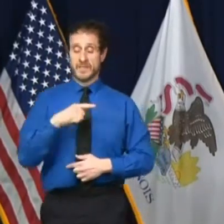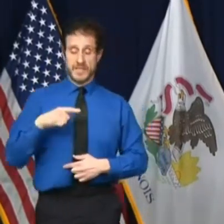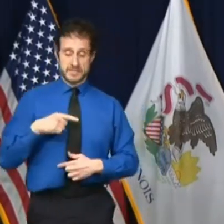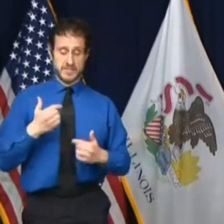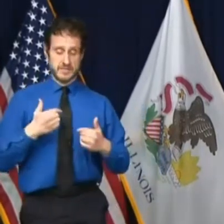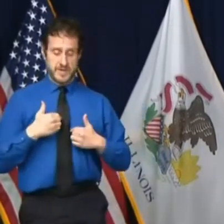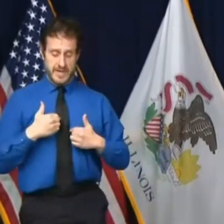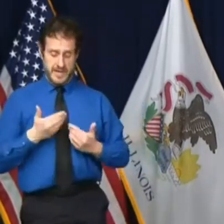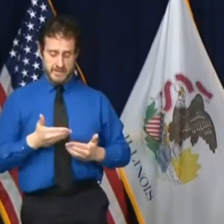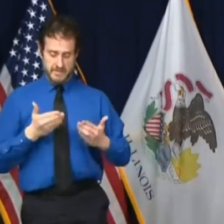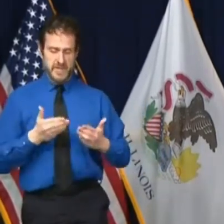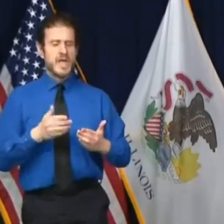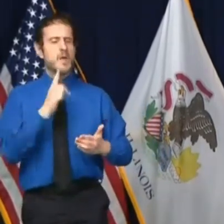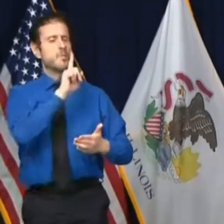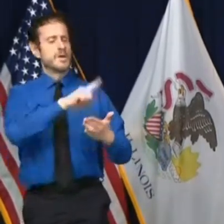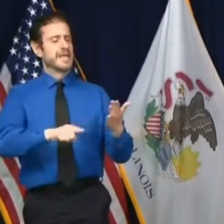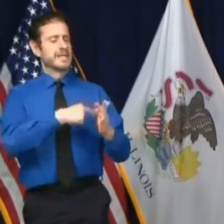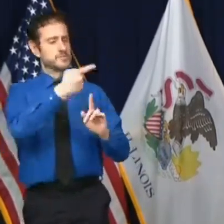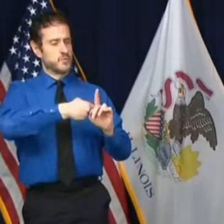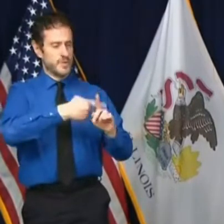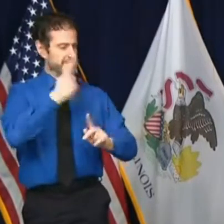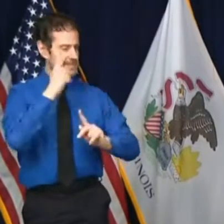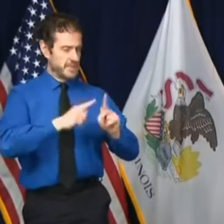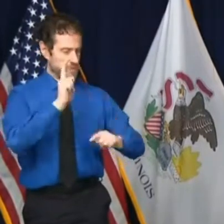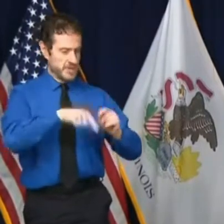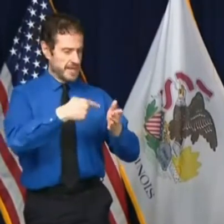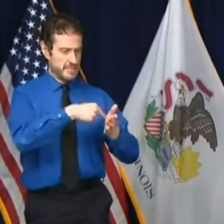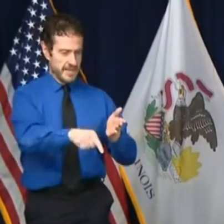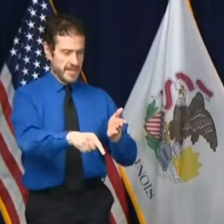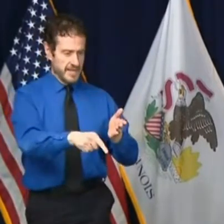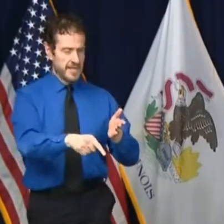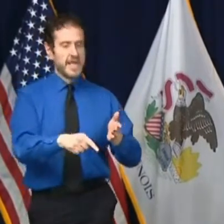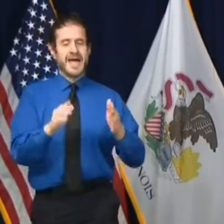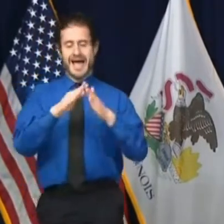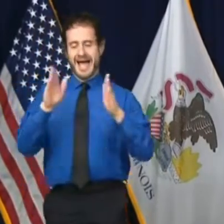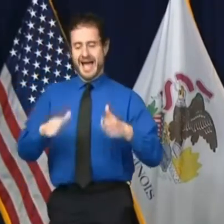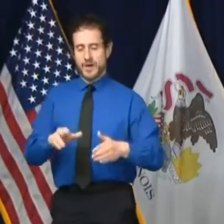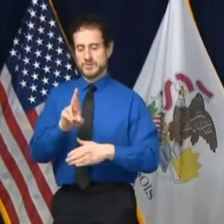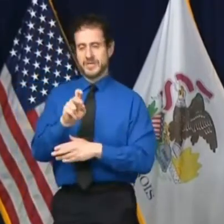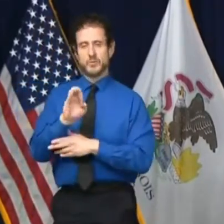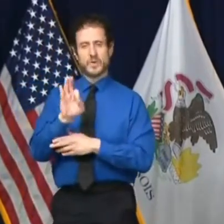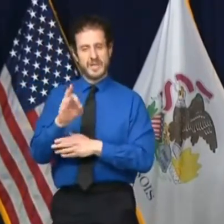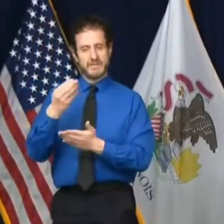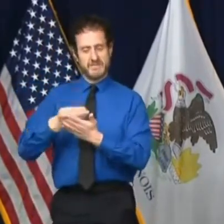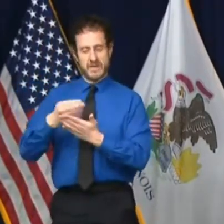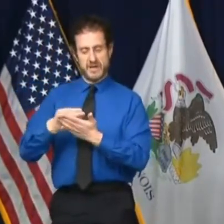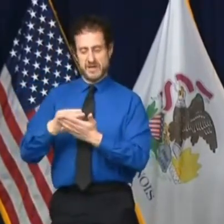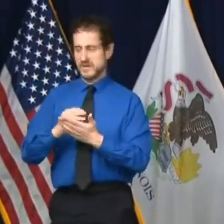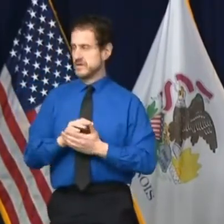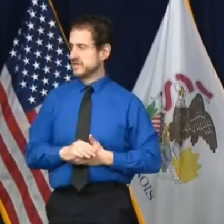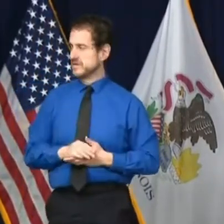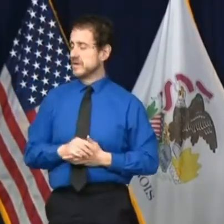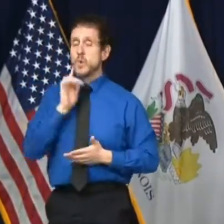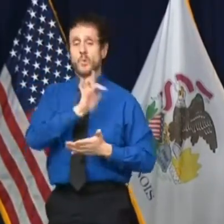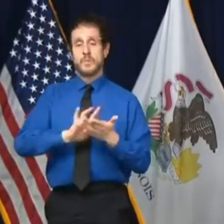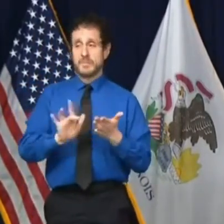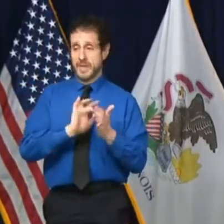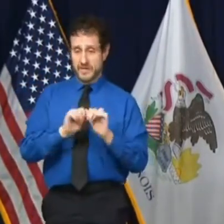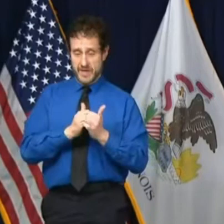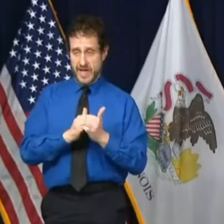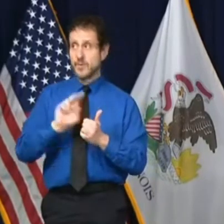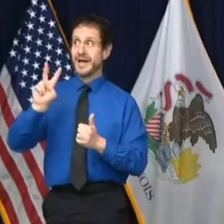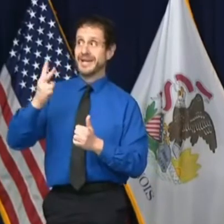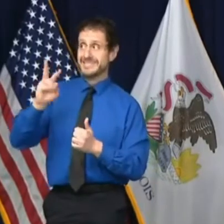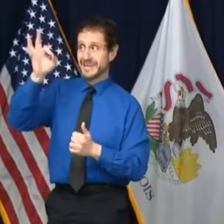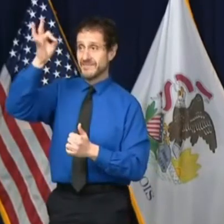cancel rent for those who cannot pay, subject to the establishment of a housing relief fund that would, in theory, mostly be paid for by a second federal